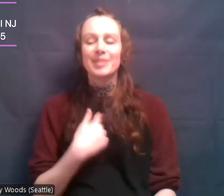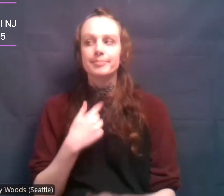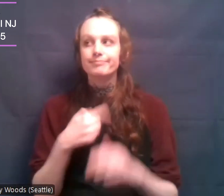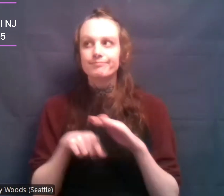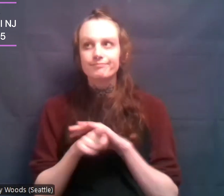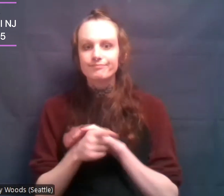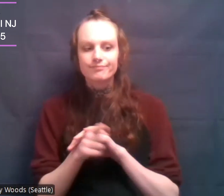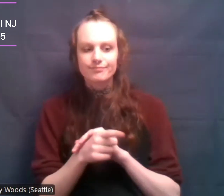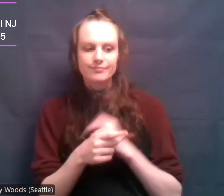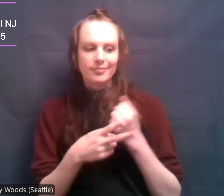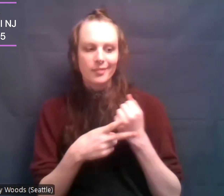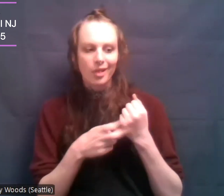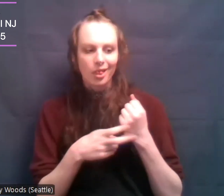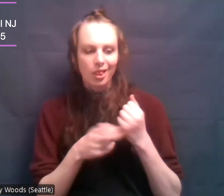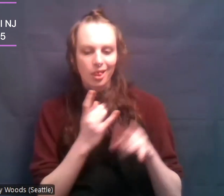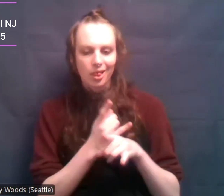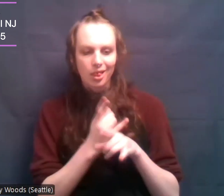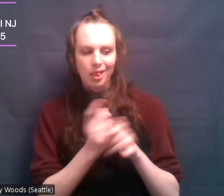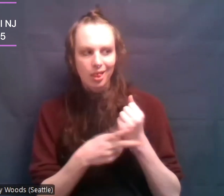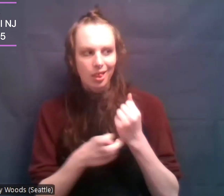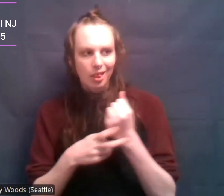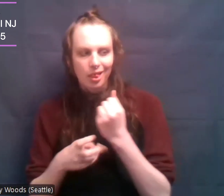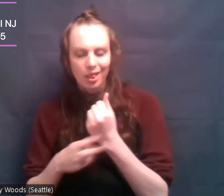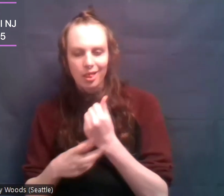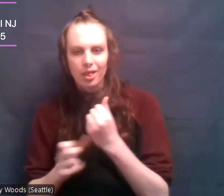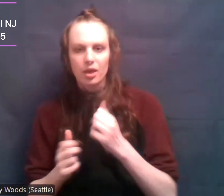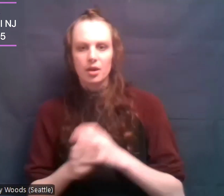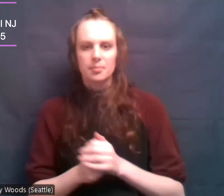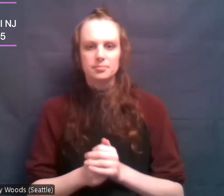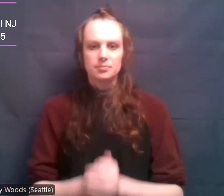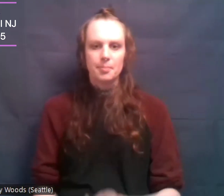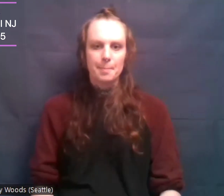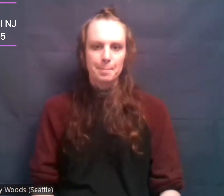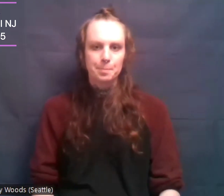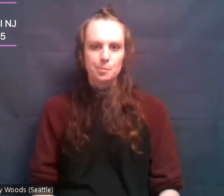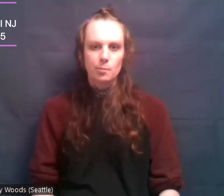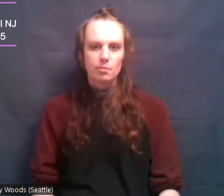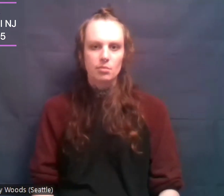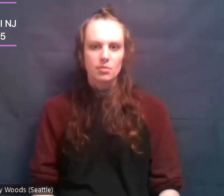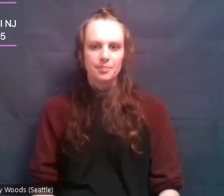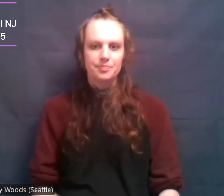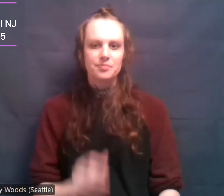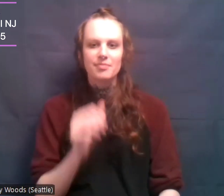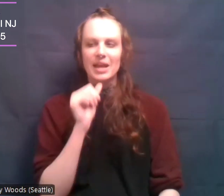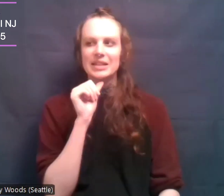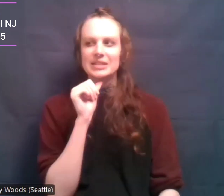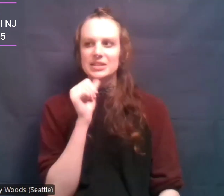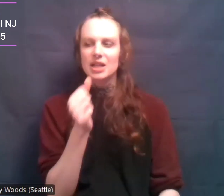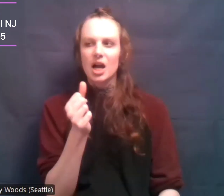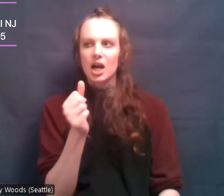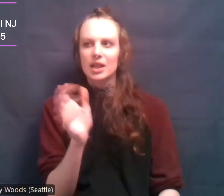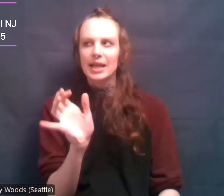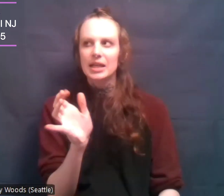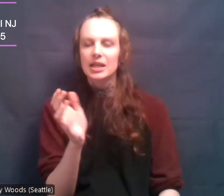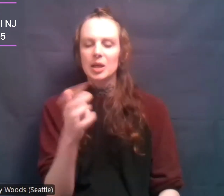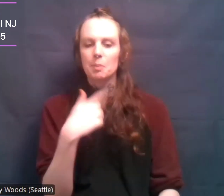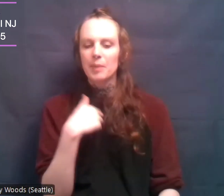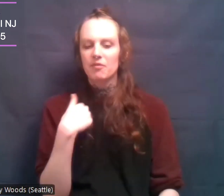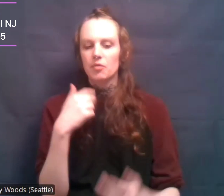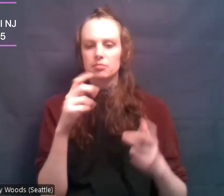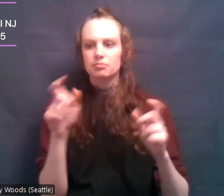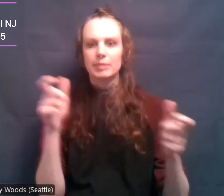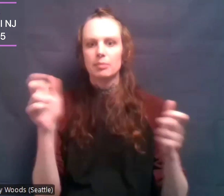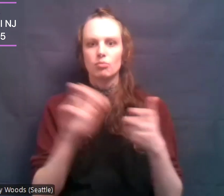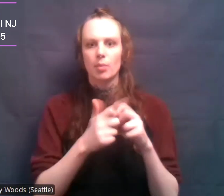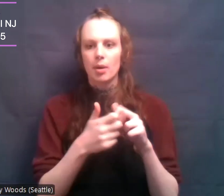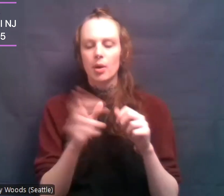stealing liquor, and you know, it wasn't like I had any problems, but every problem I did have went away.